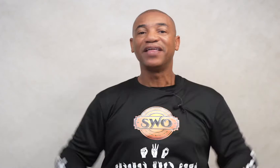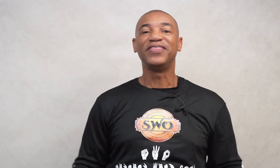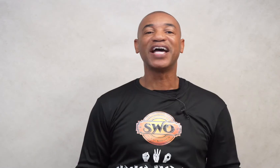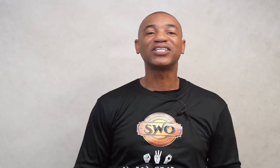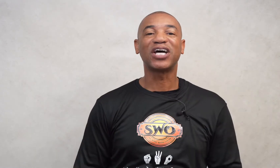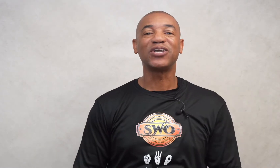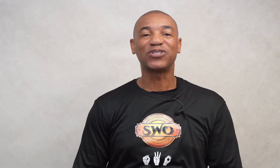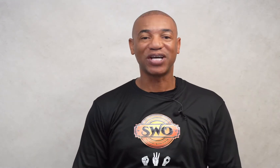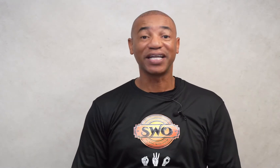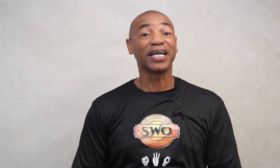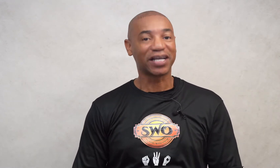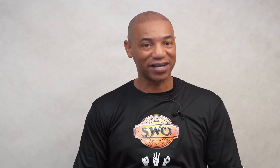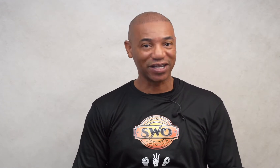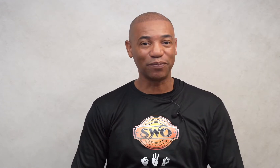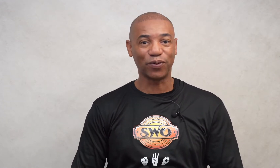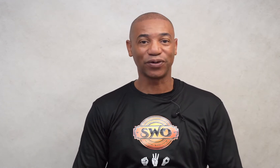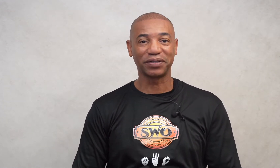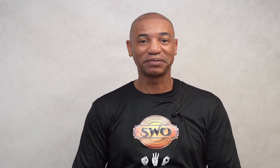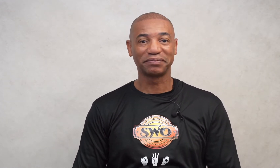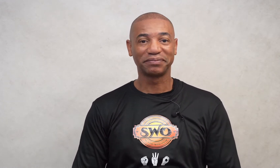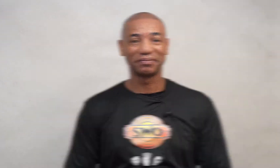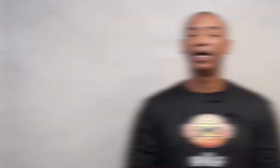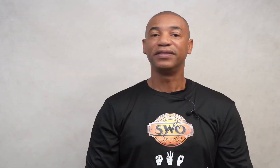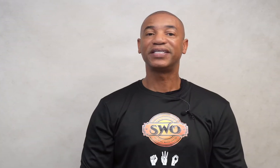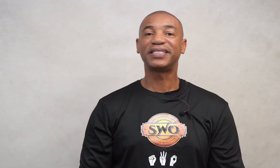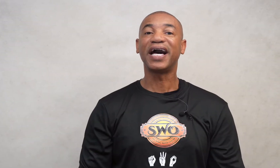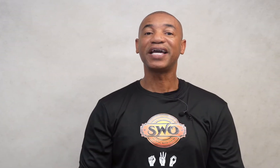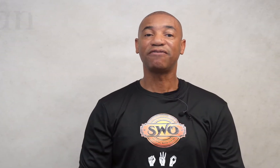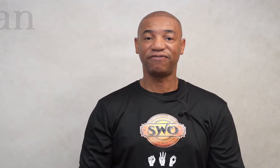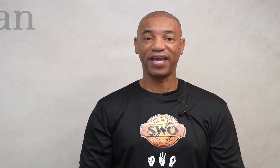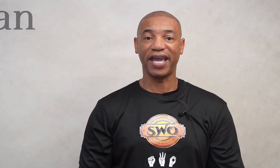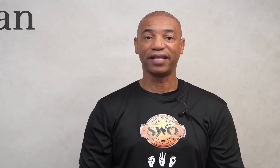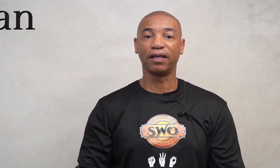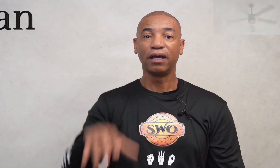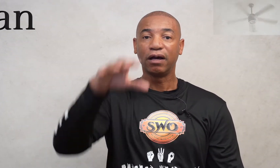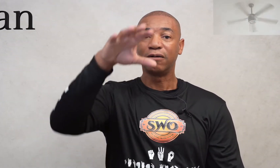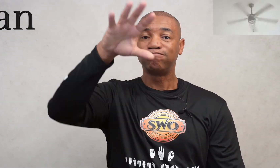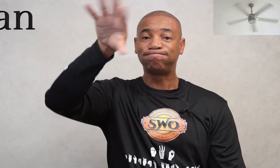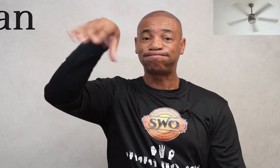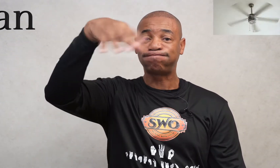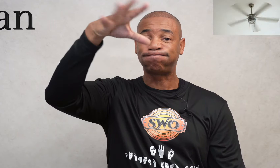That is how you sign cutting board. The sign fan.